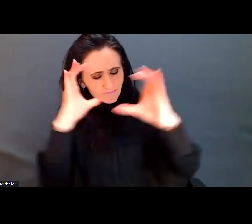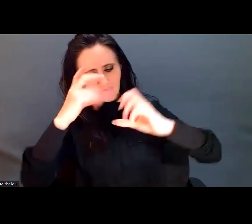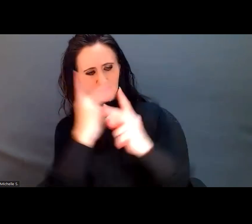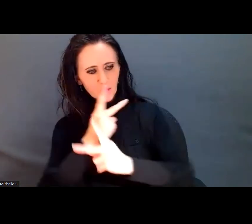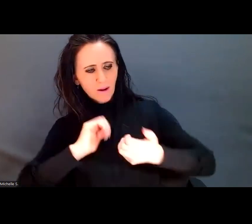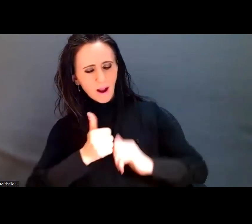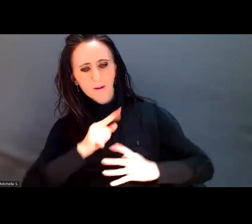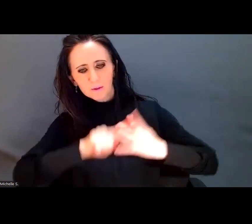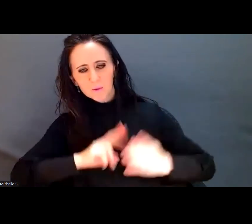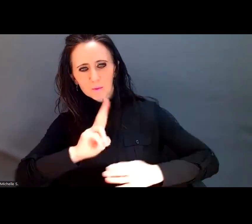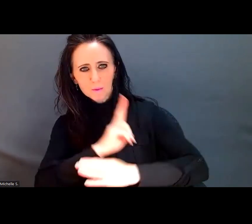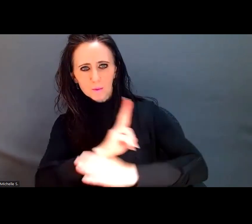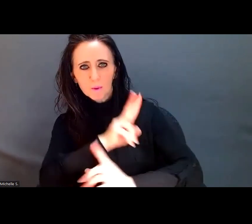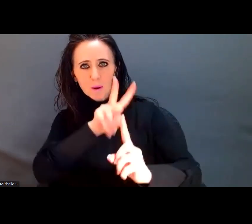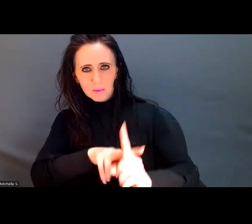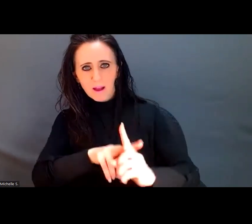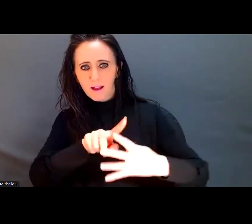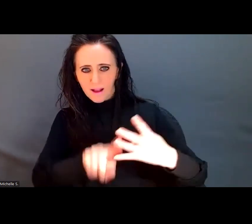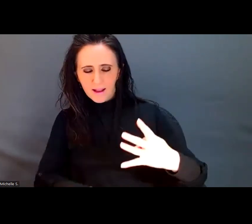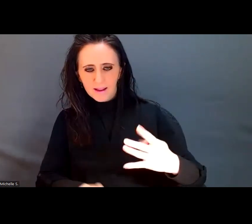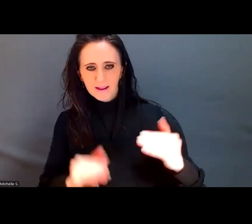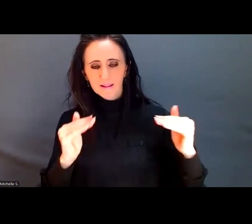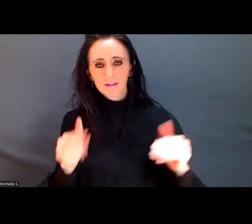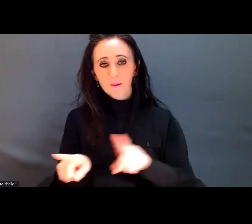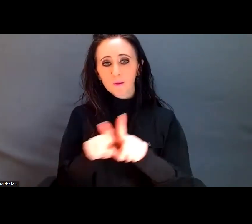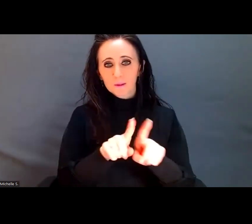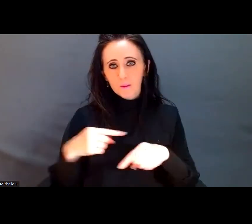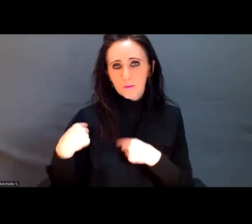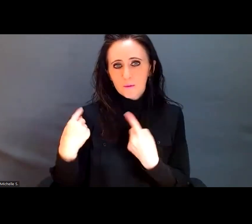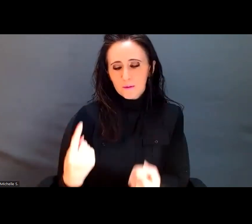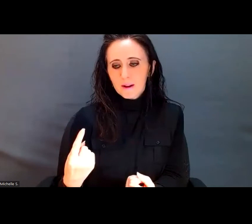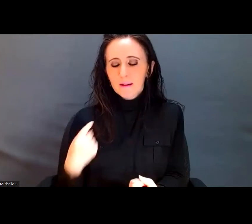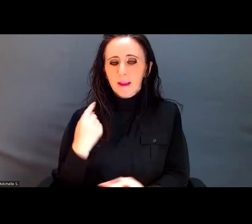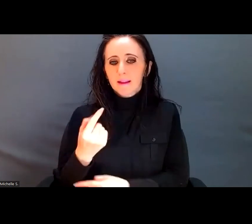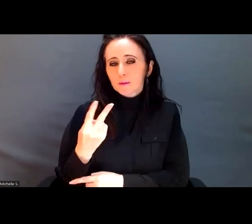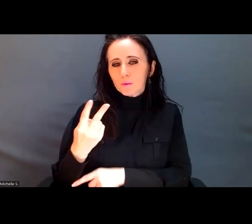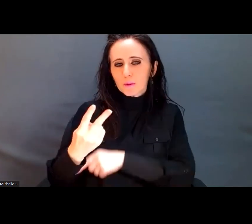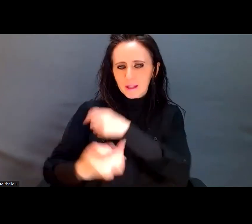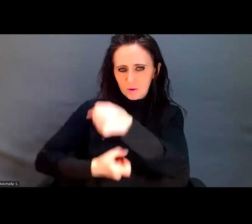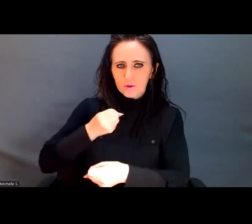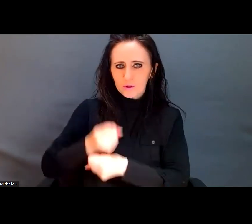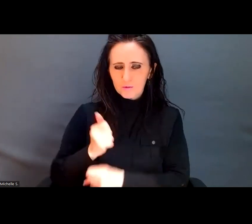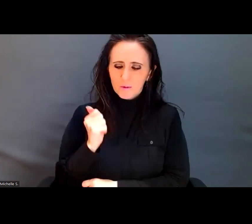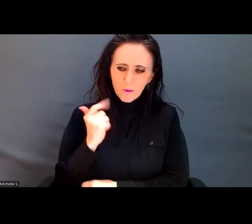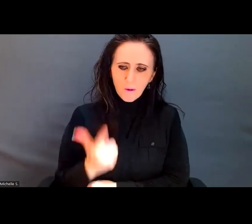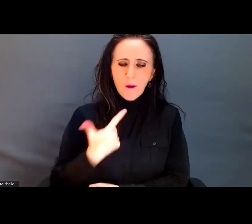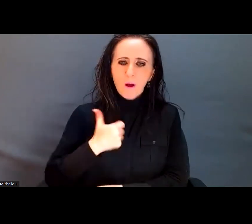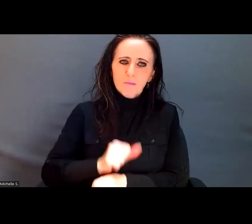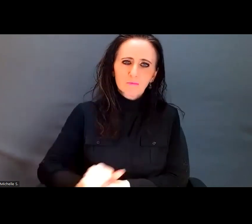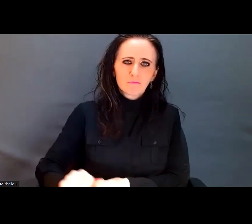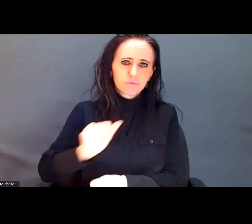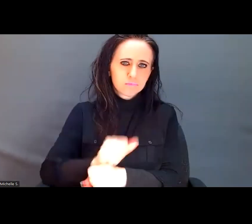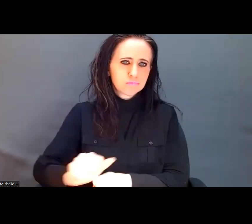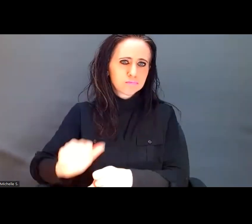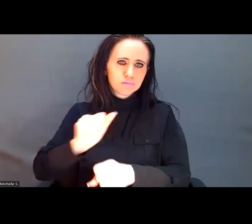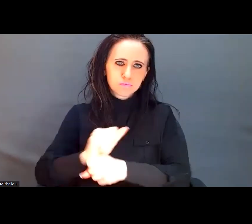And lastly, going forward, we've all been through a lot the last several years. Good on all of you. Sending good wishes to